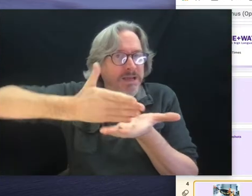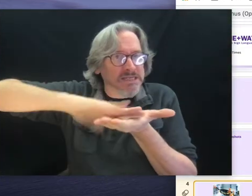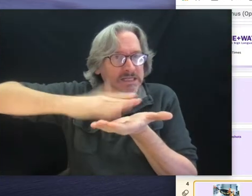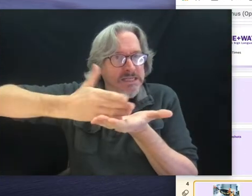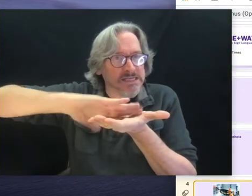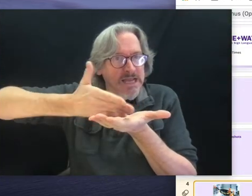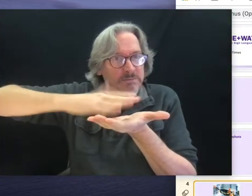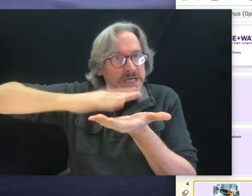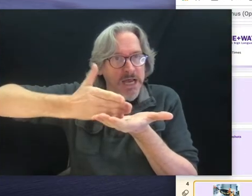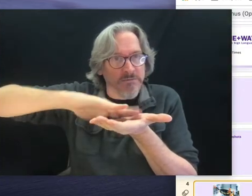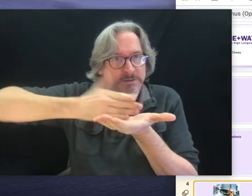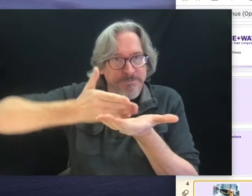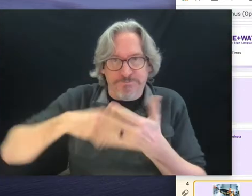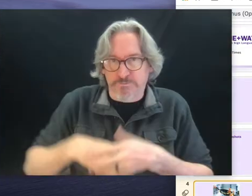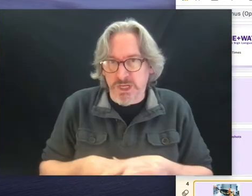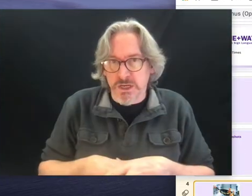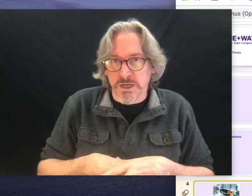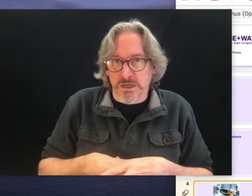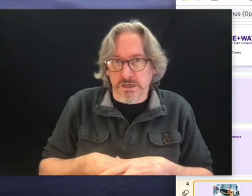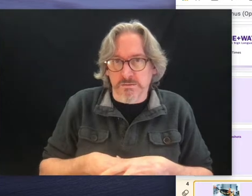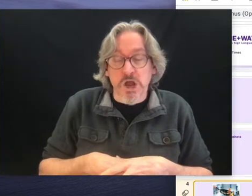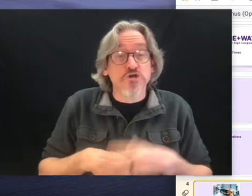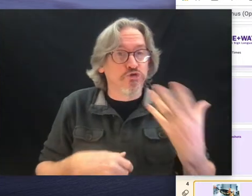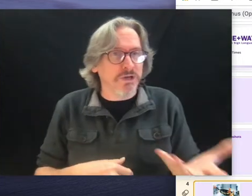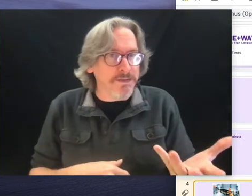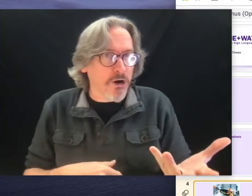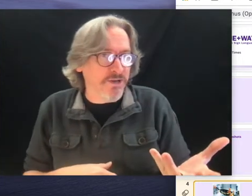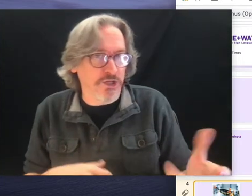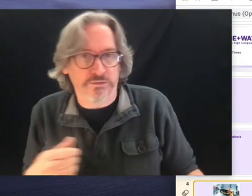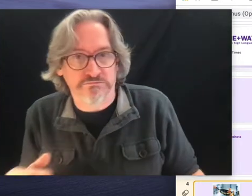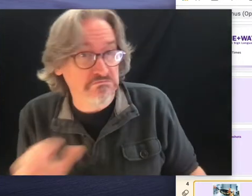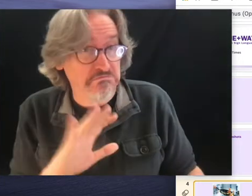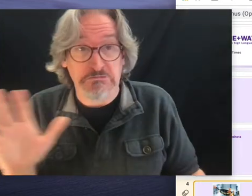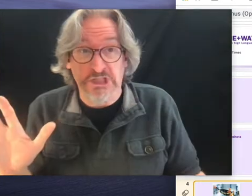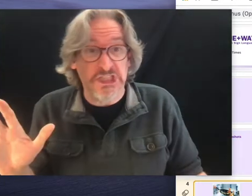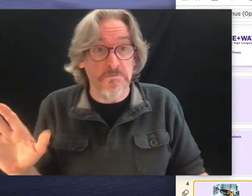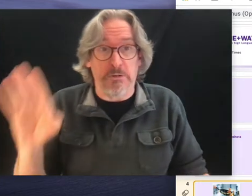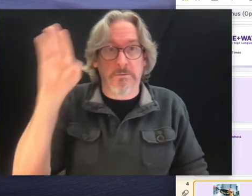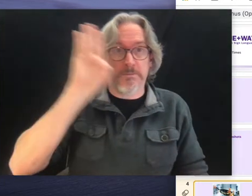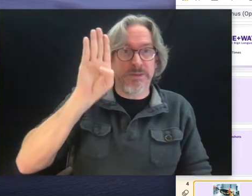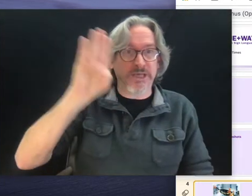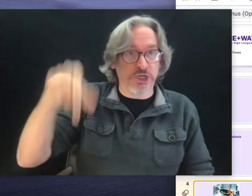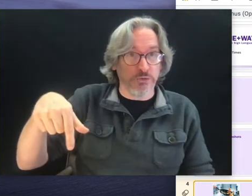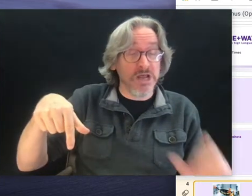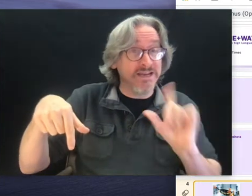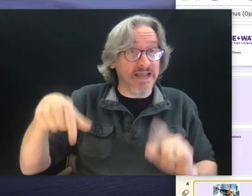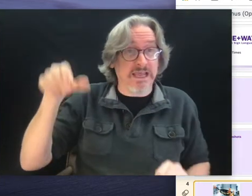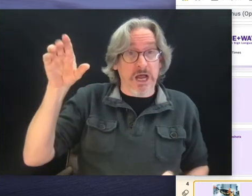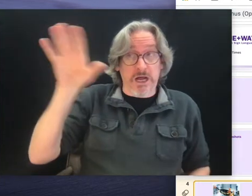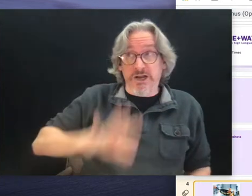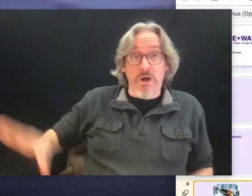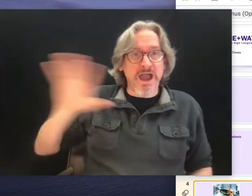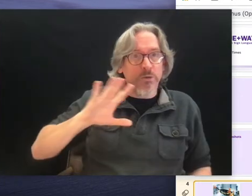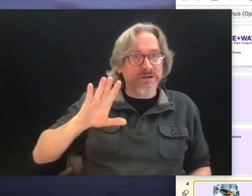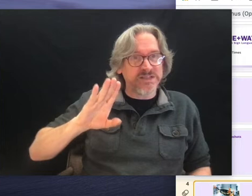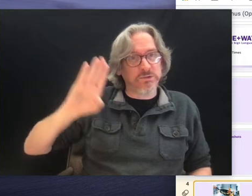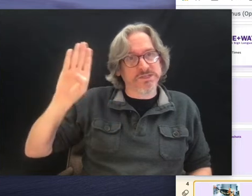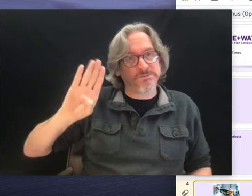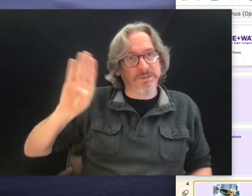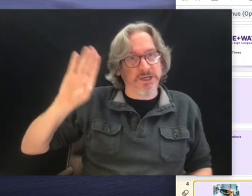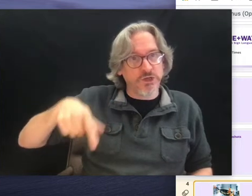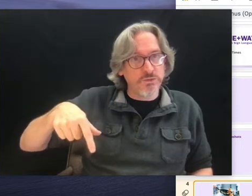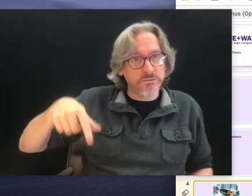all basically this same sign, right? Grilling barbecue. Simple. BBQ. In Ohio, what I've